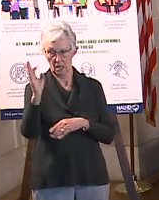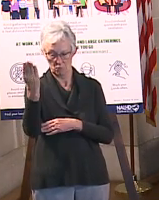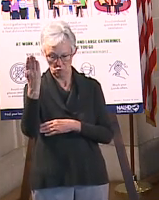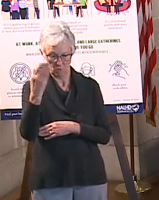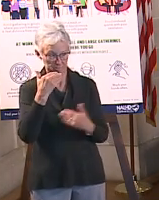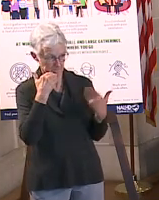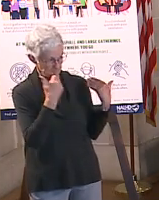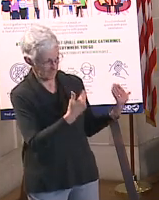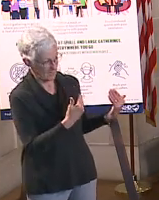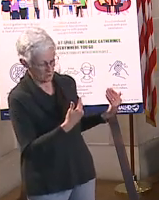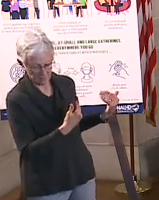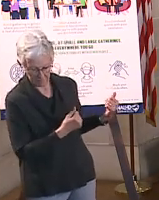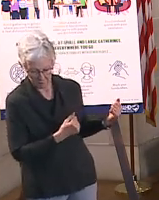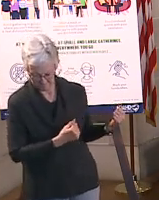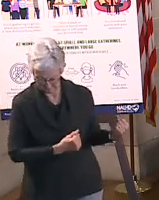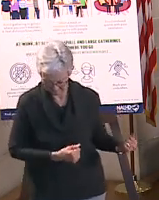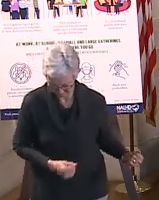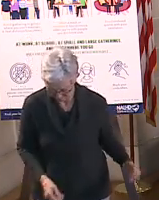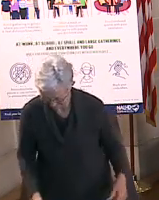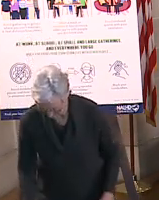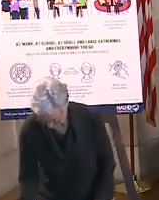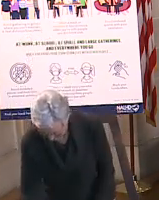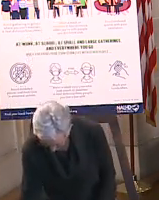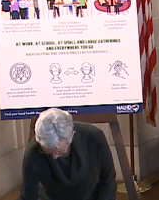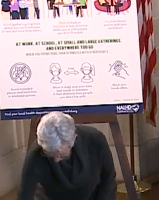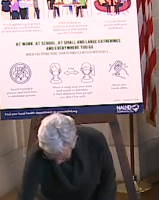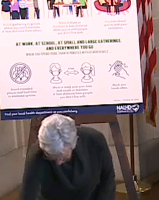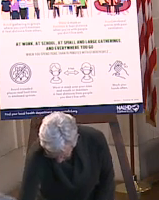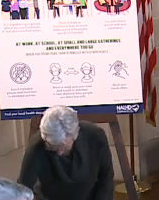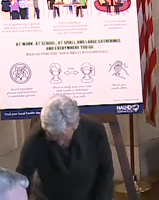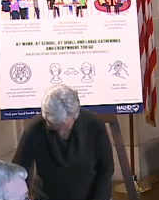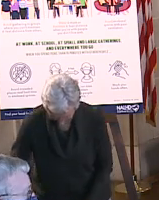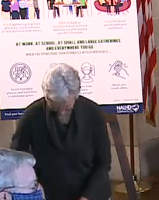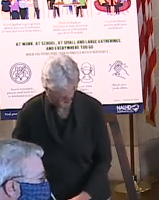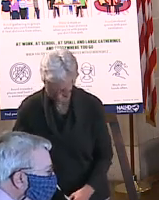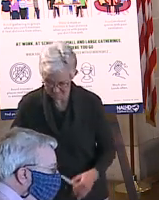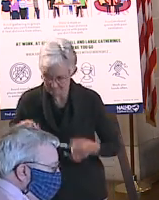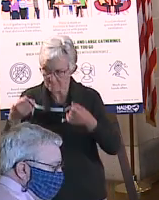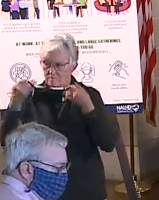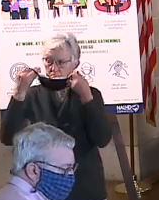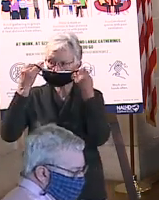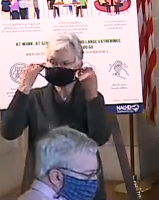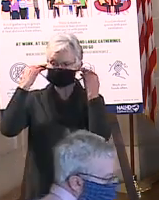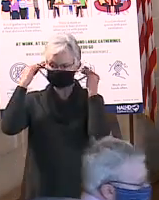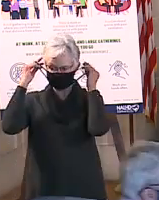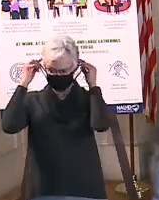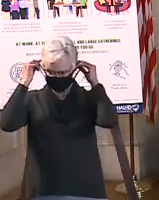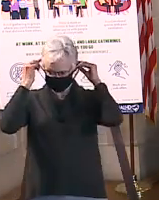Thank you, Francis. Thank you, Rabbi. Happy Hanukkah. Thank you, Wason.